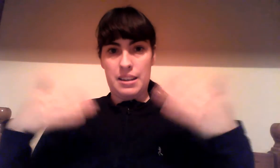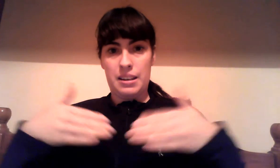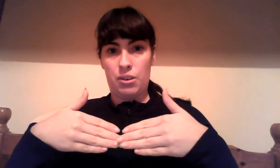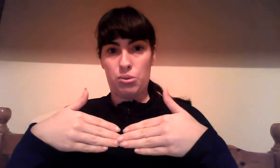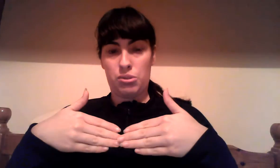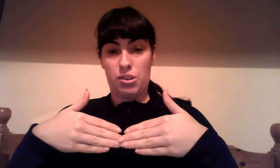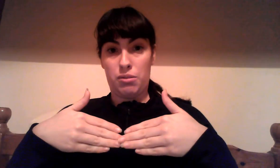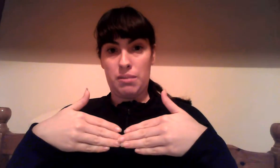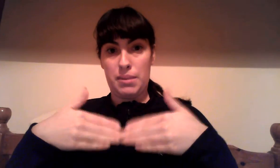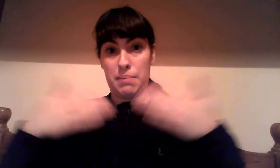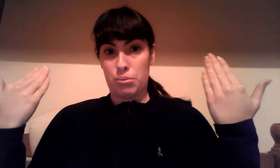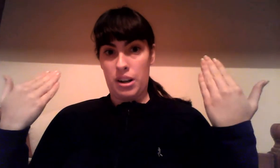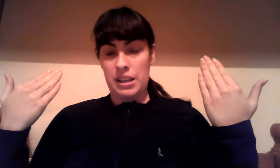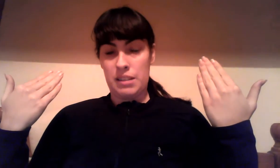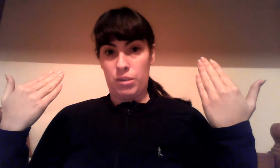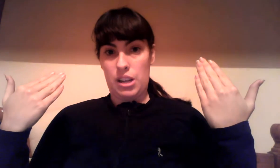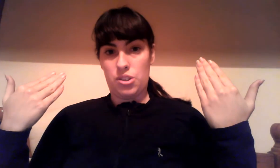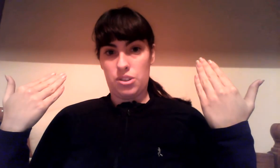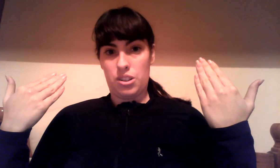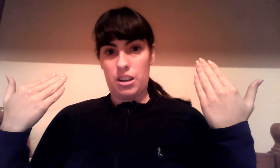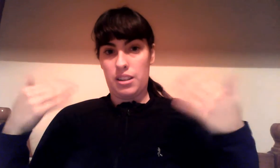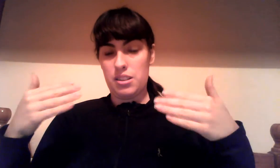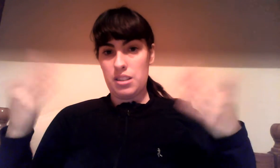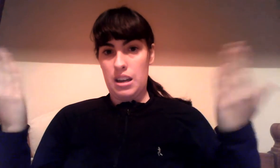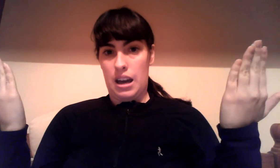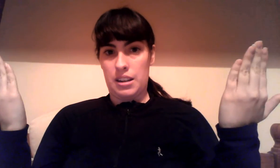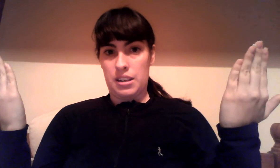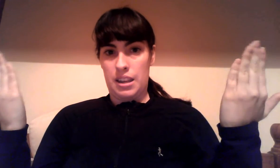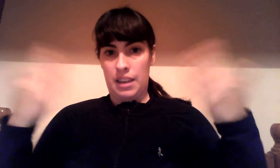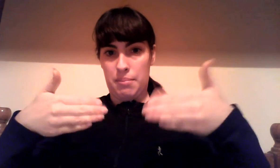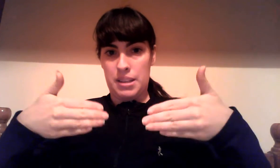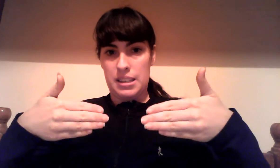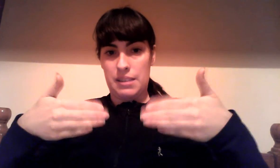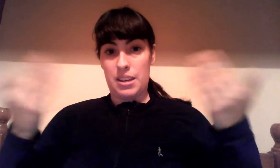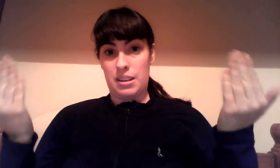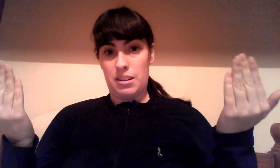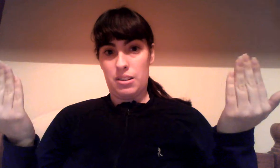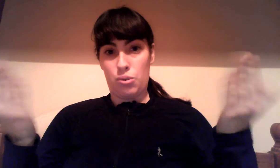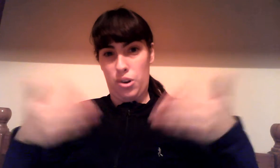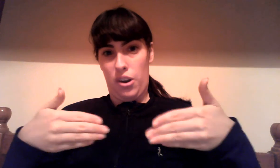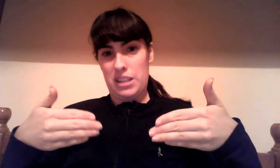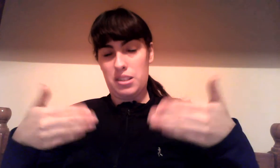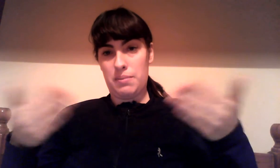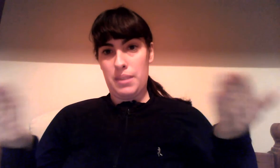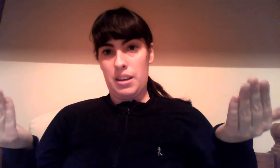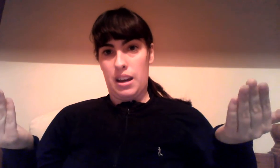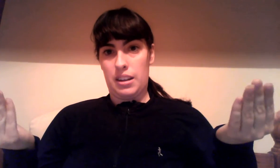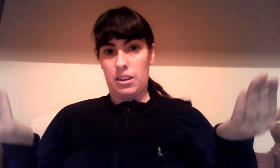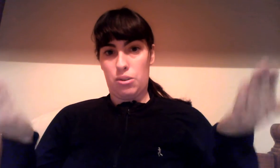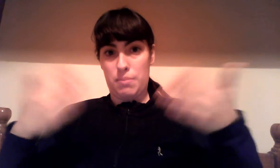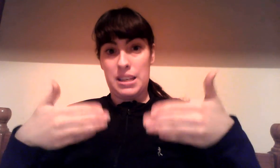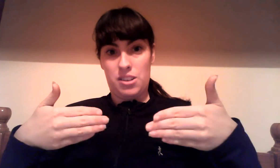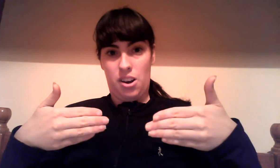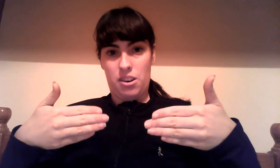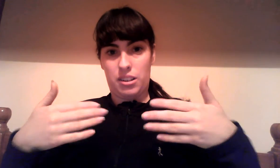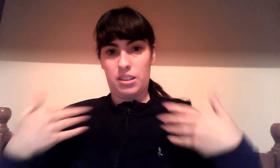It also can mean bright in relation to colours, and then that means evening or night, and it can also mean dark